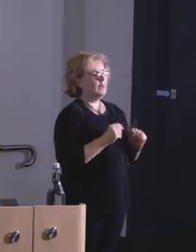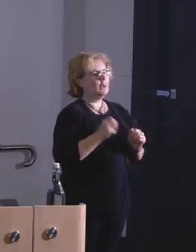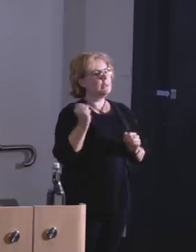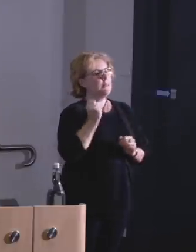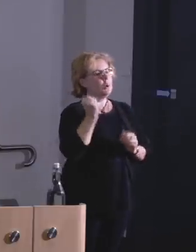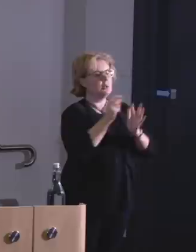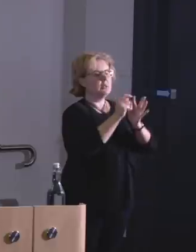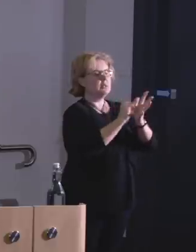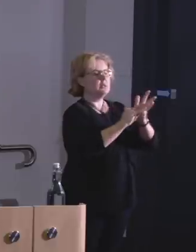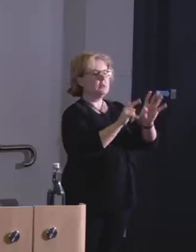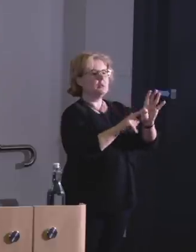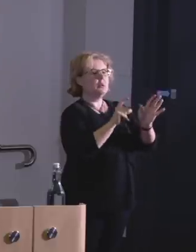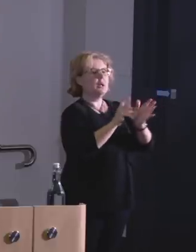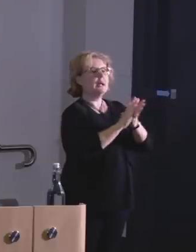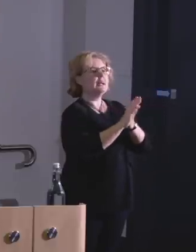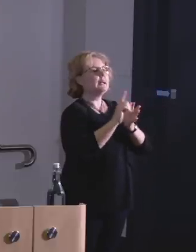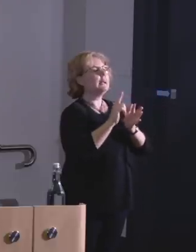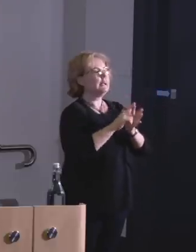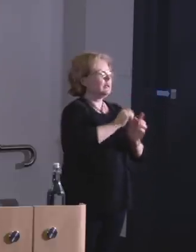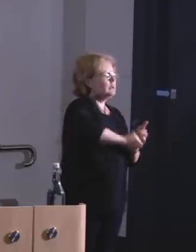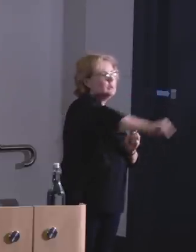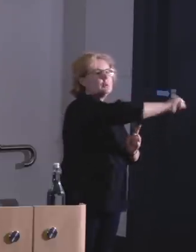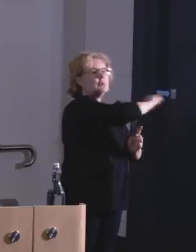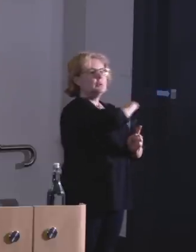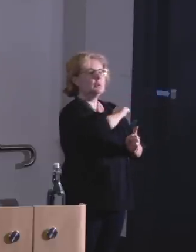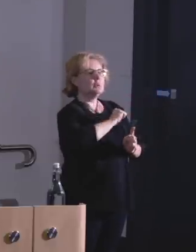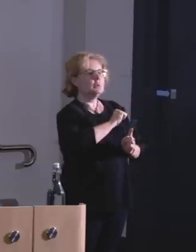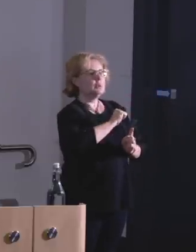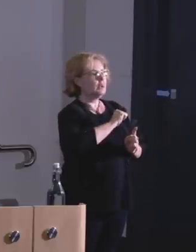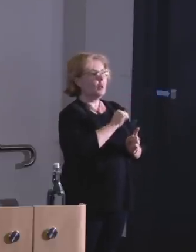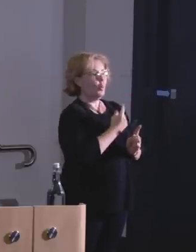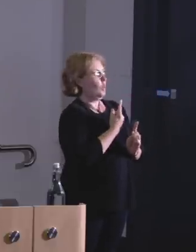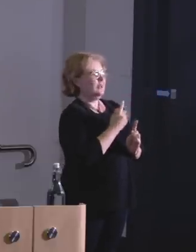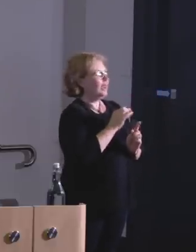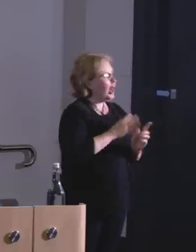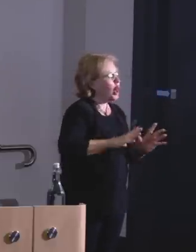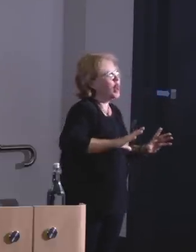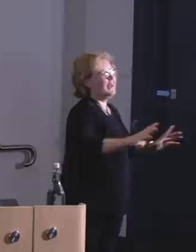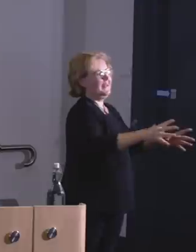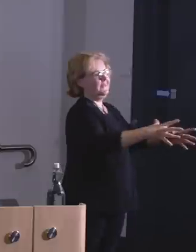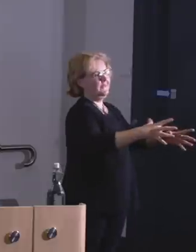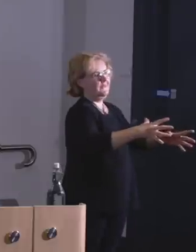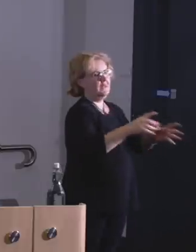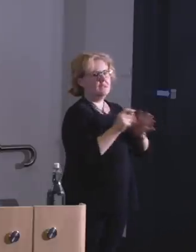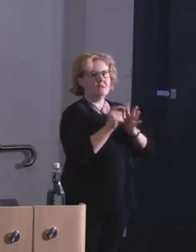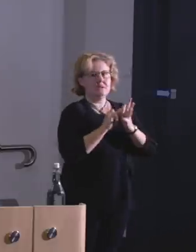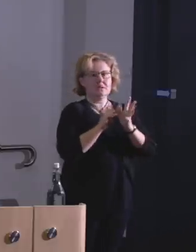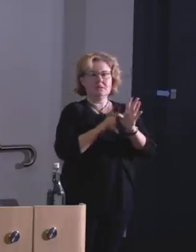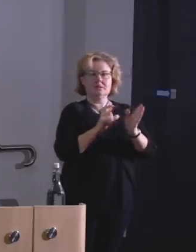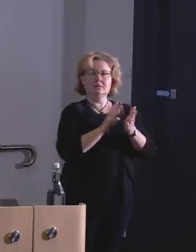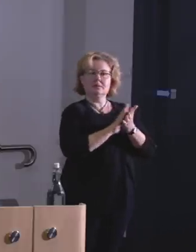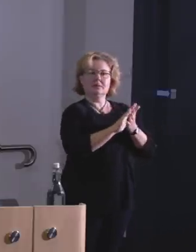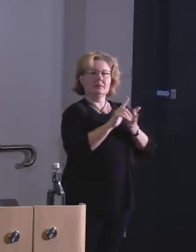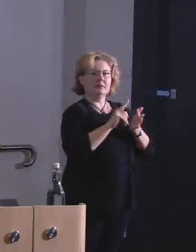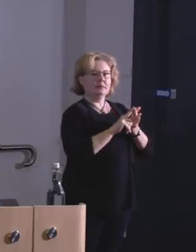Samoan psyche is very much a collective psyche. We talk about,